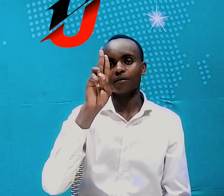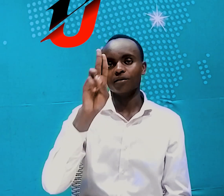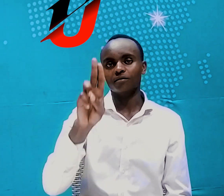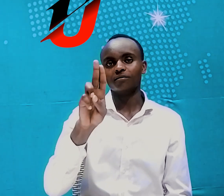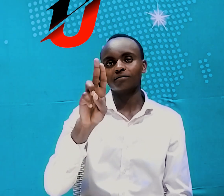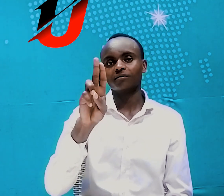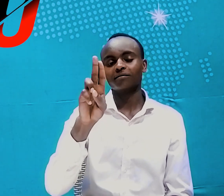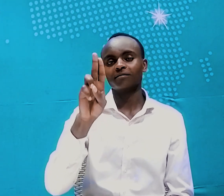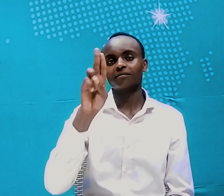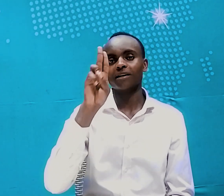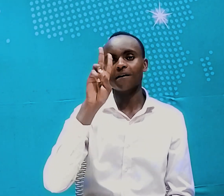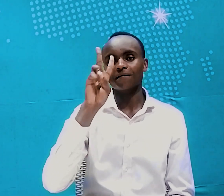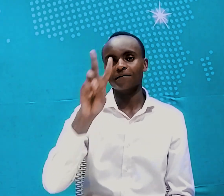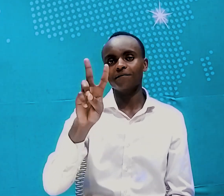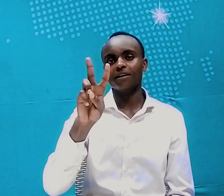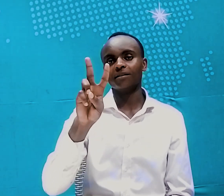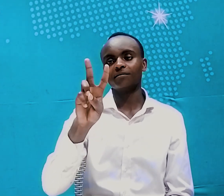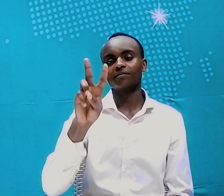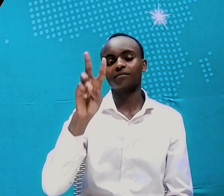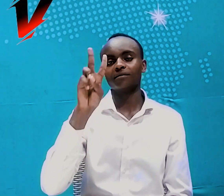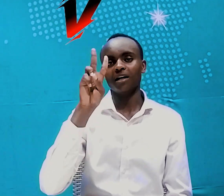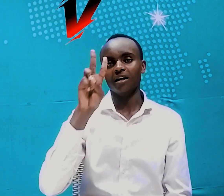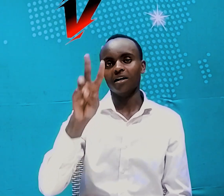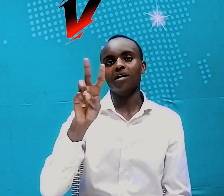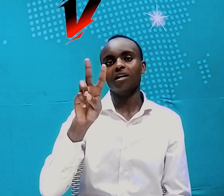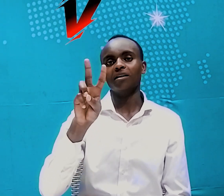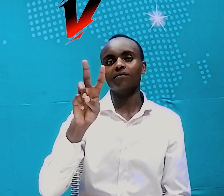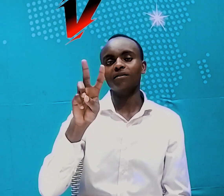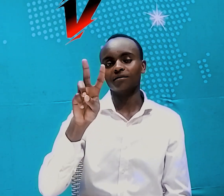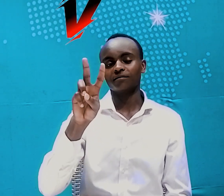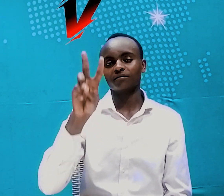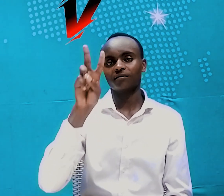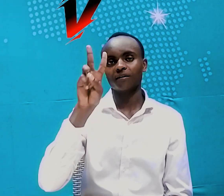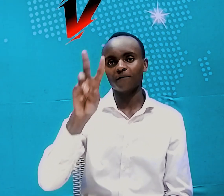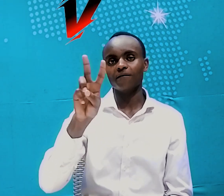U. V. Letter V. V.